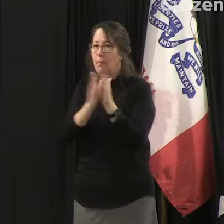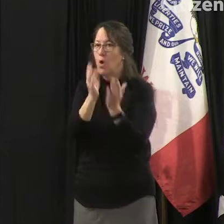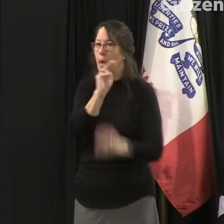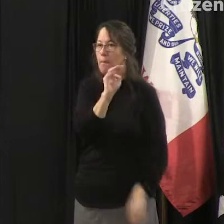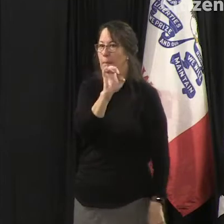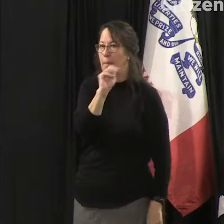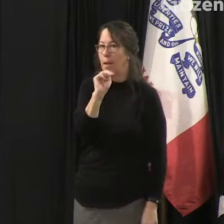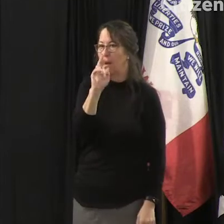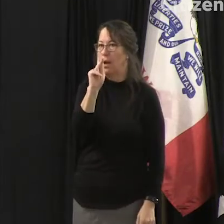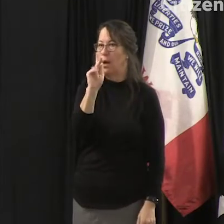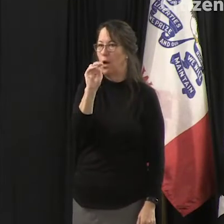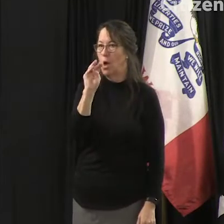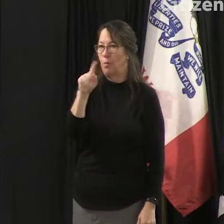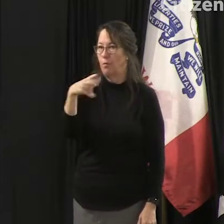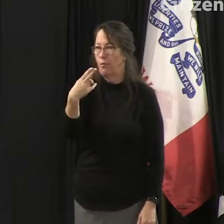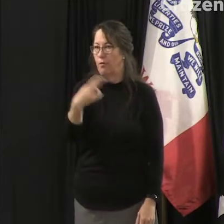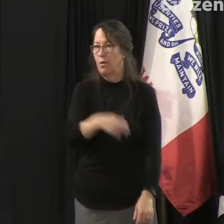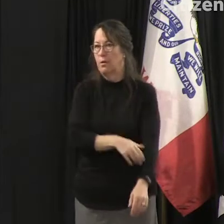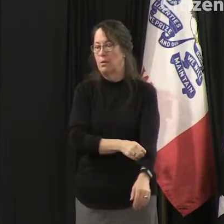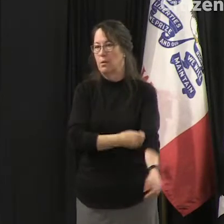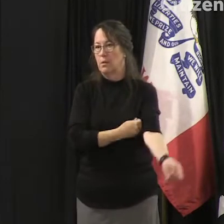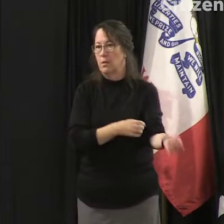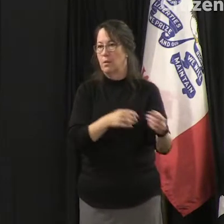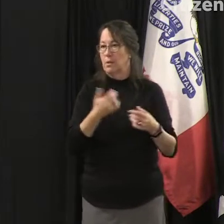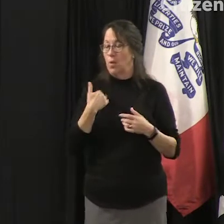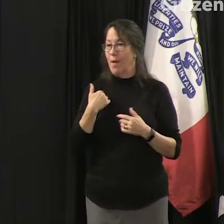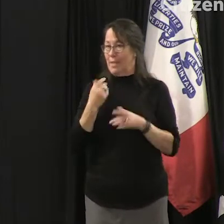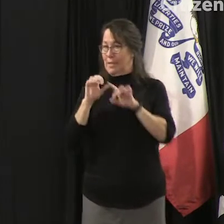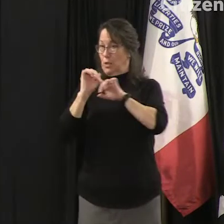We had the famous case